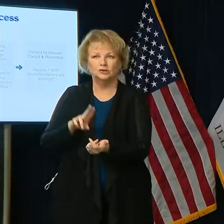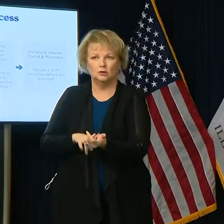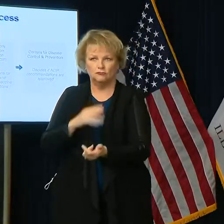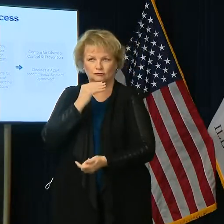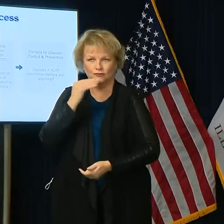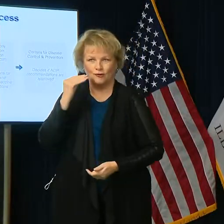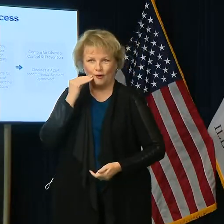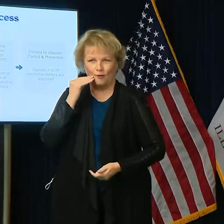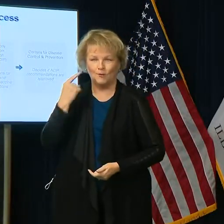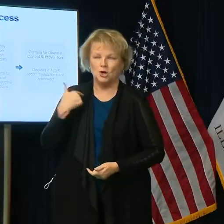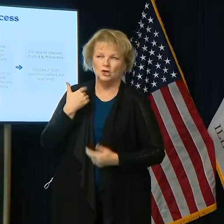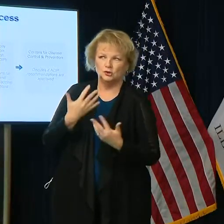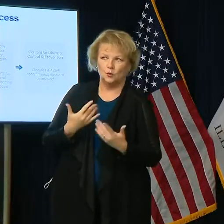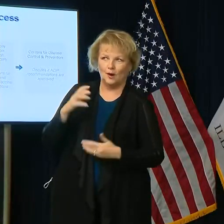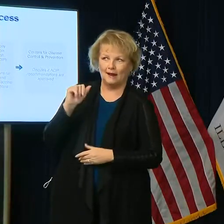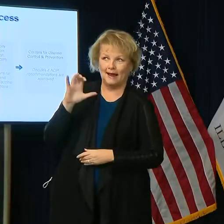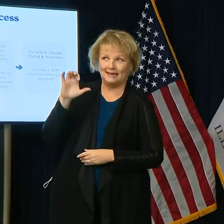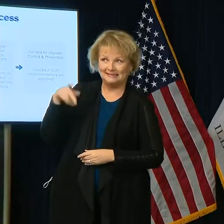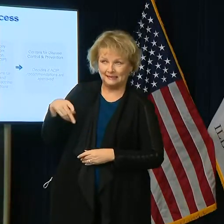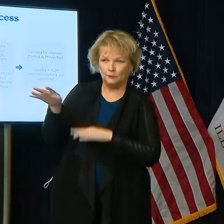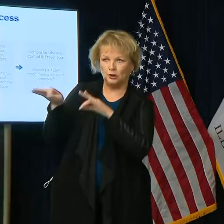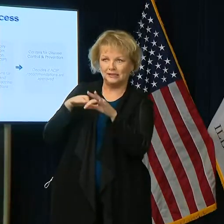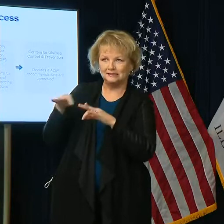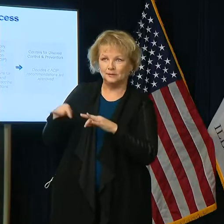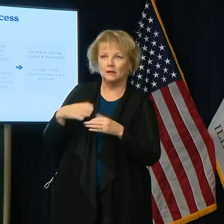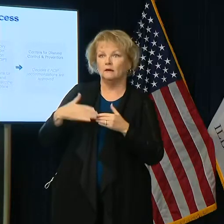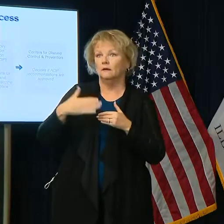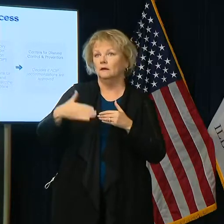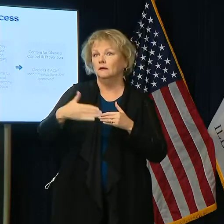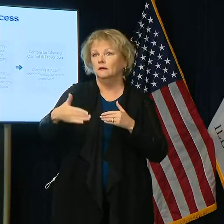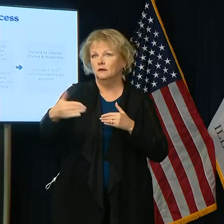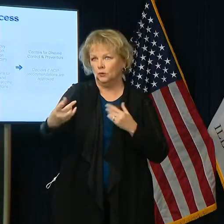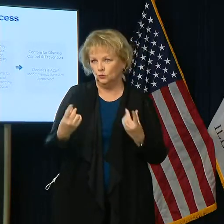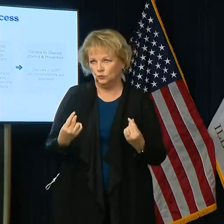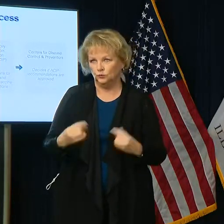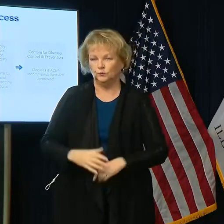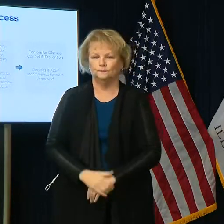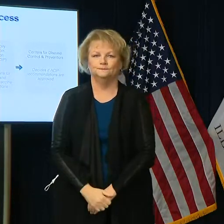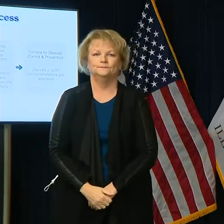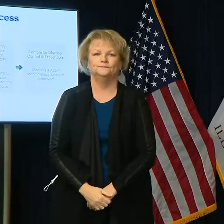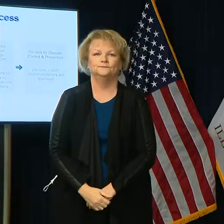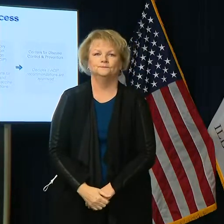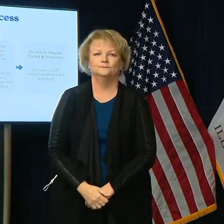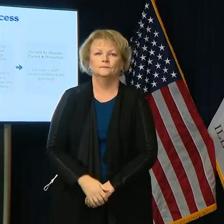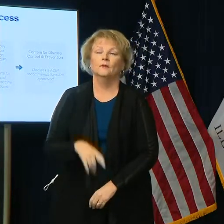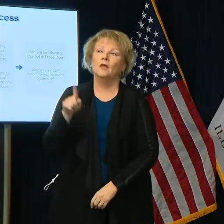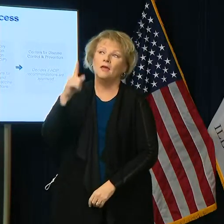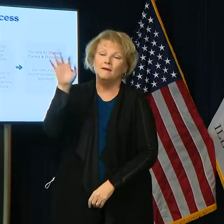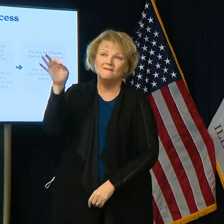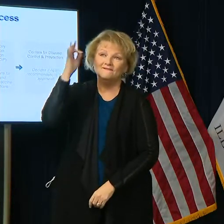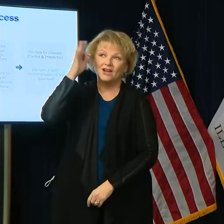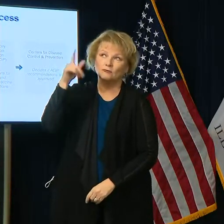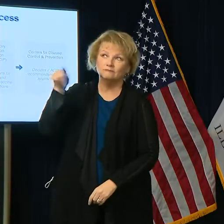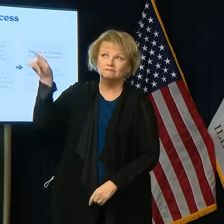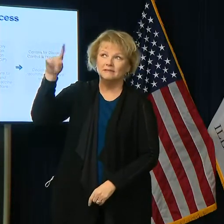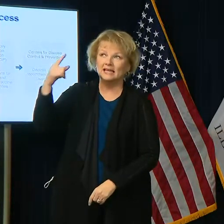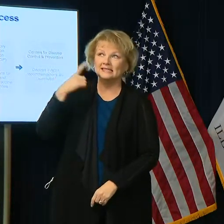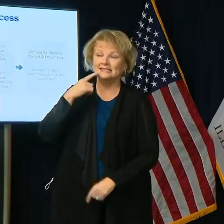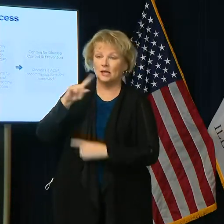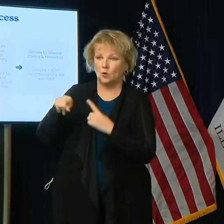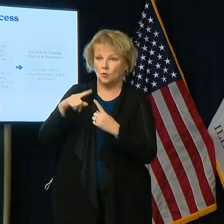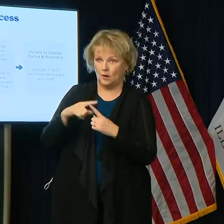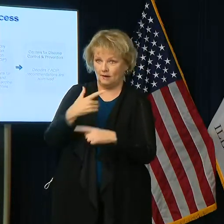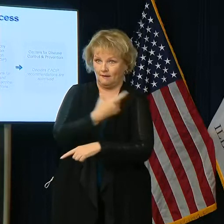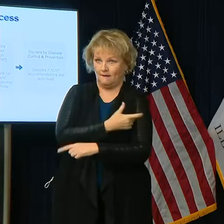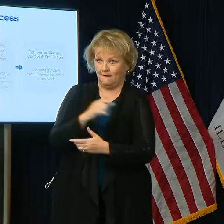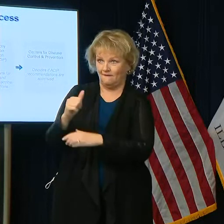their guidance for upcoming rounds as well. Federal officials have told us that these first doses